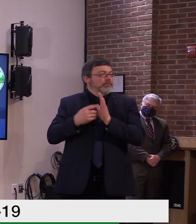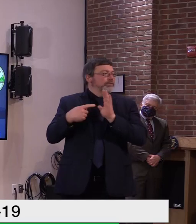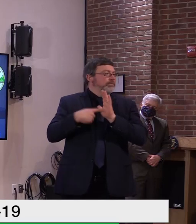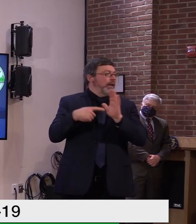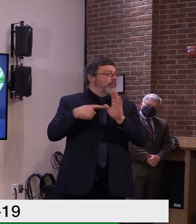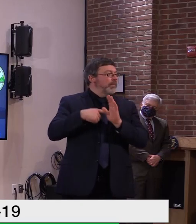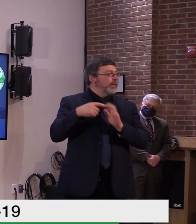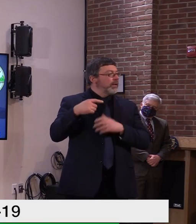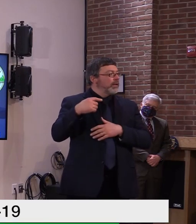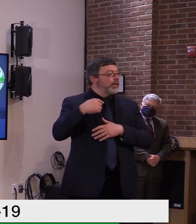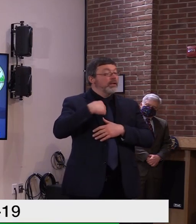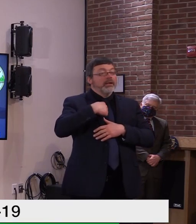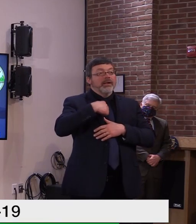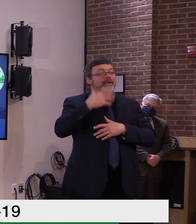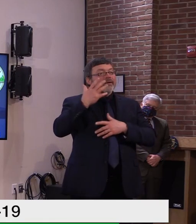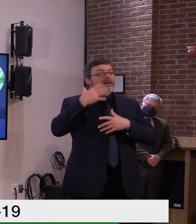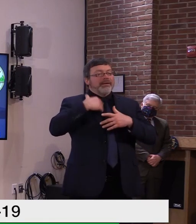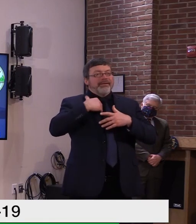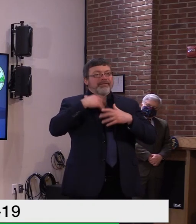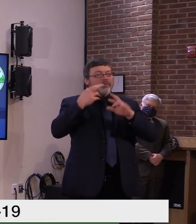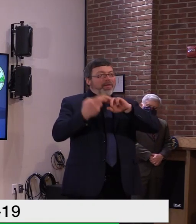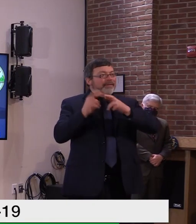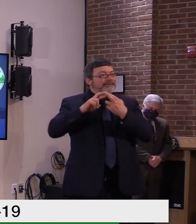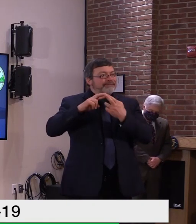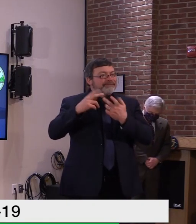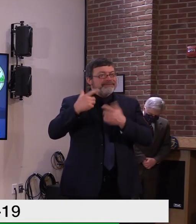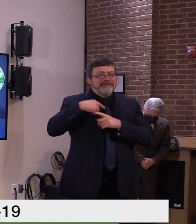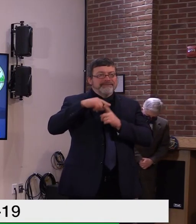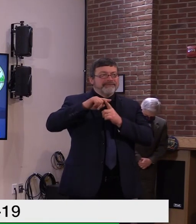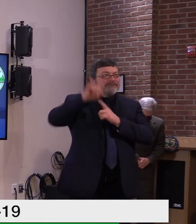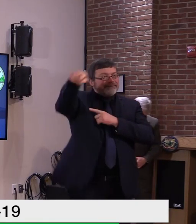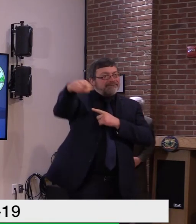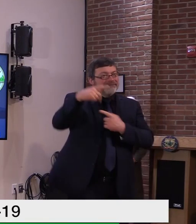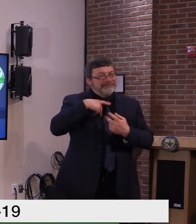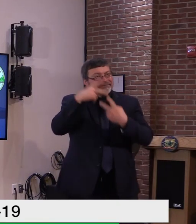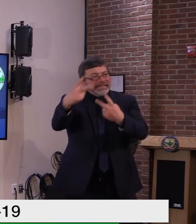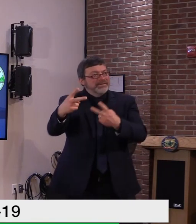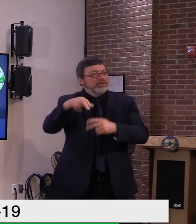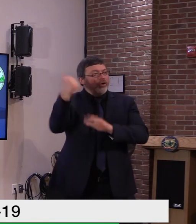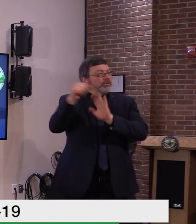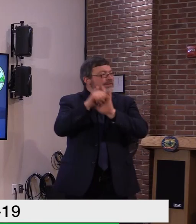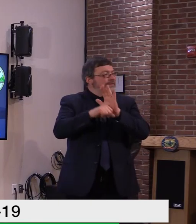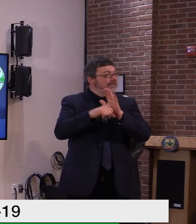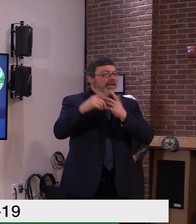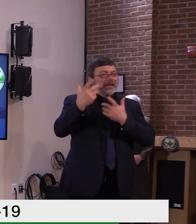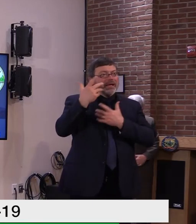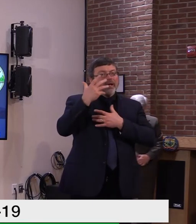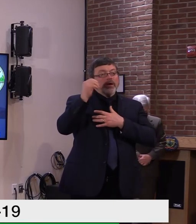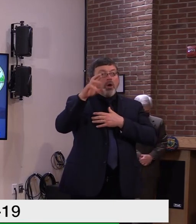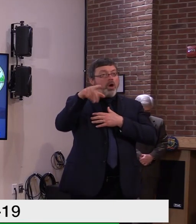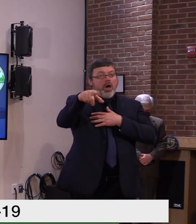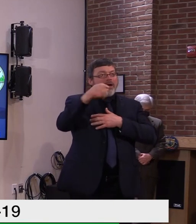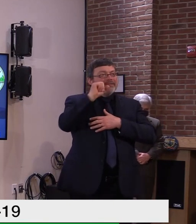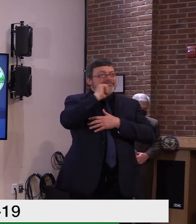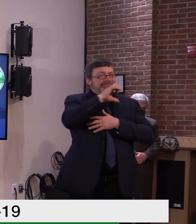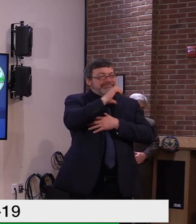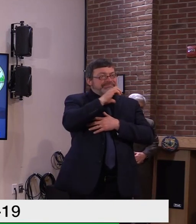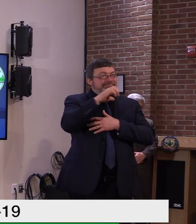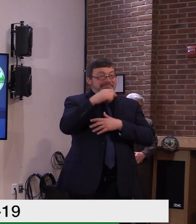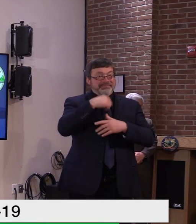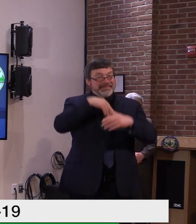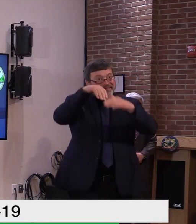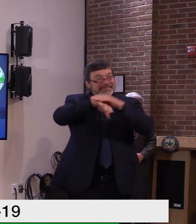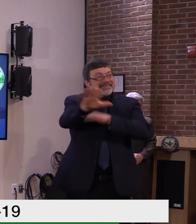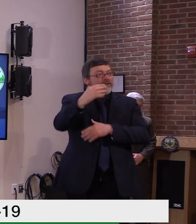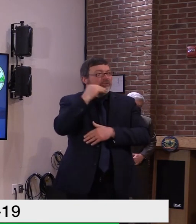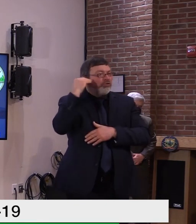but hopefully when we come out of this, that we'll take more time for family, more time for friends, and those simple things in